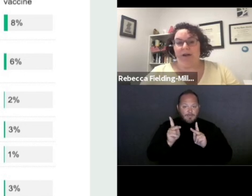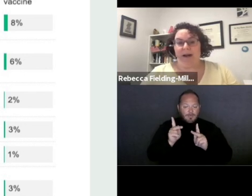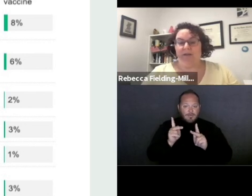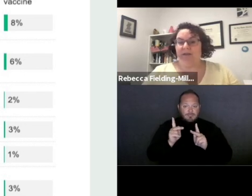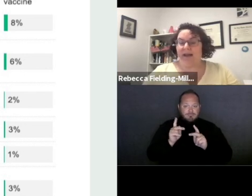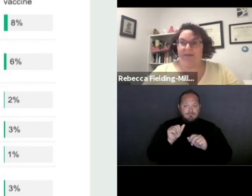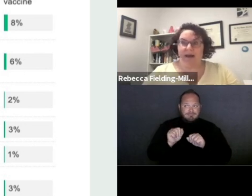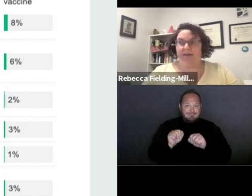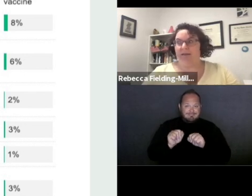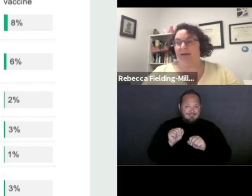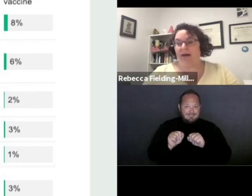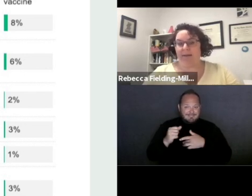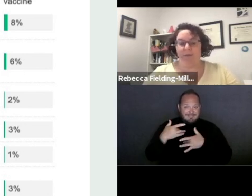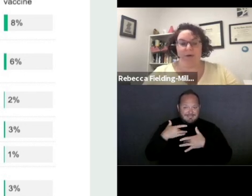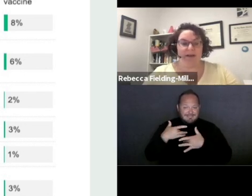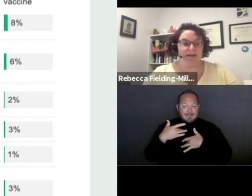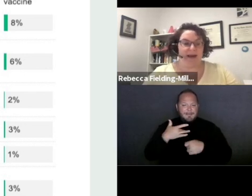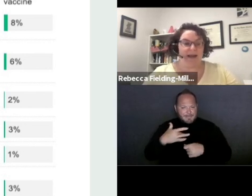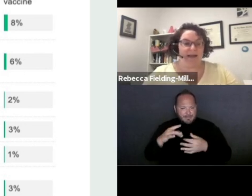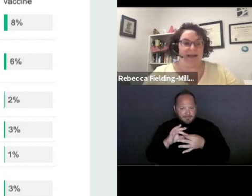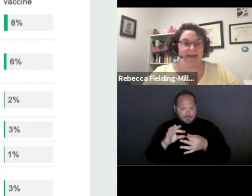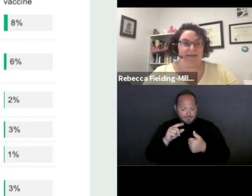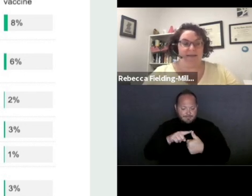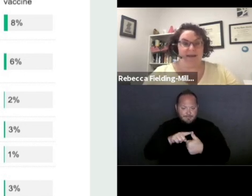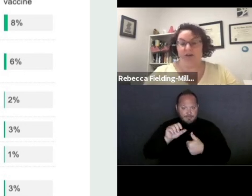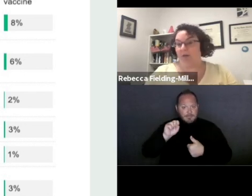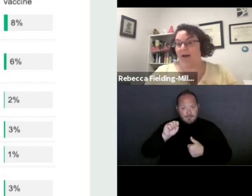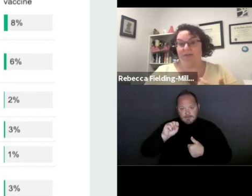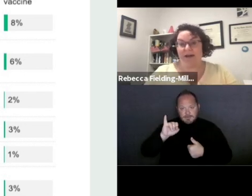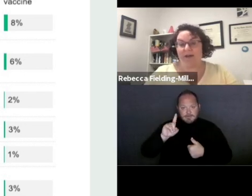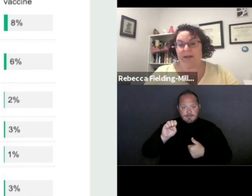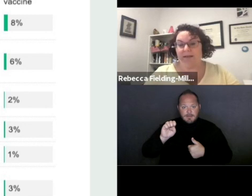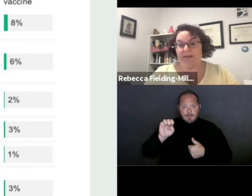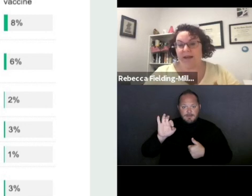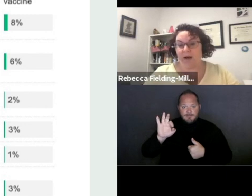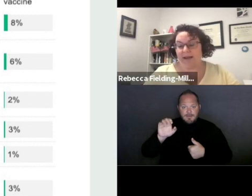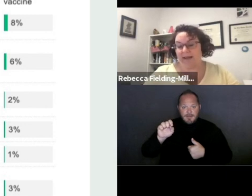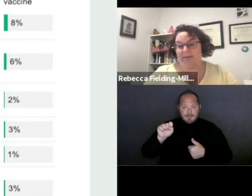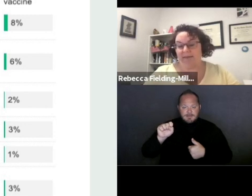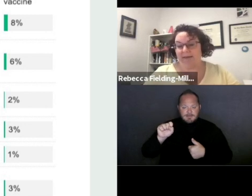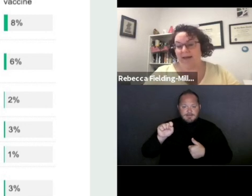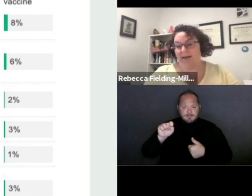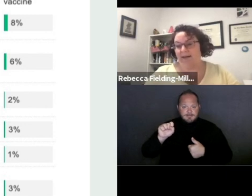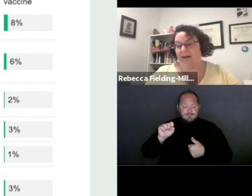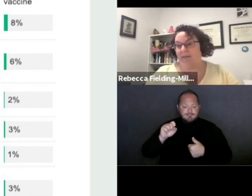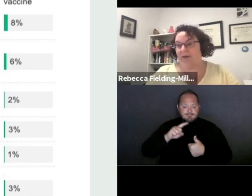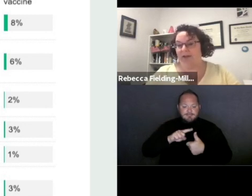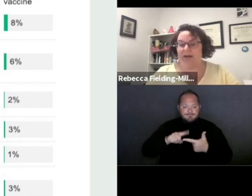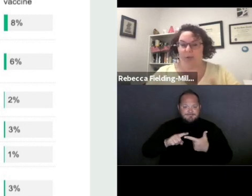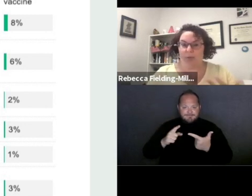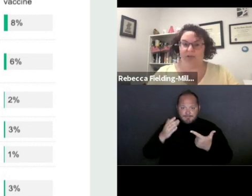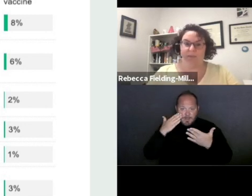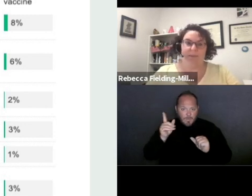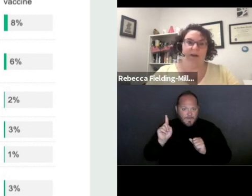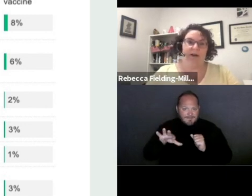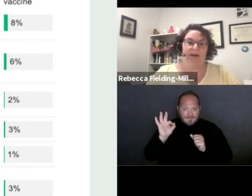I'm worried about side effects. I'm worried that I don't know how to find a place where I can get vaccinated. There's a lot